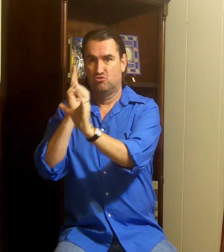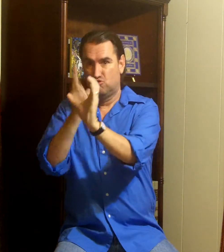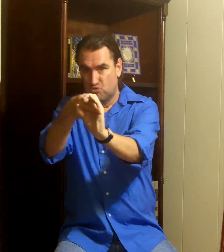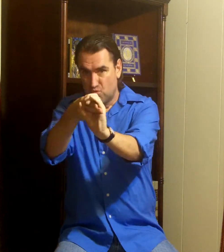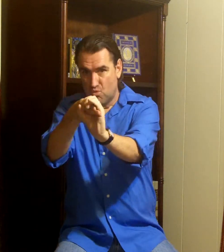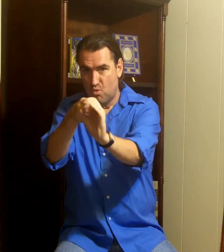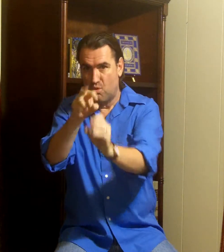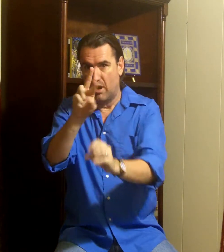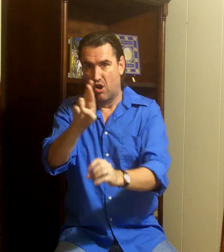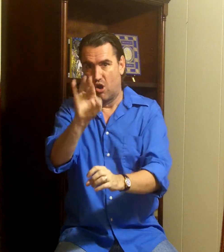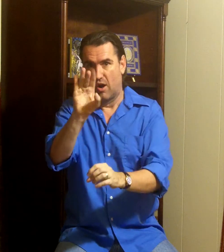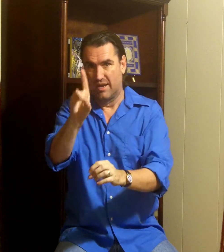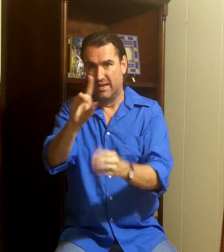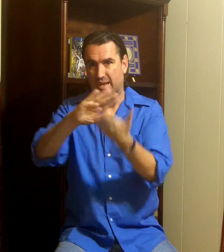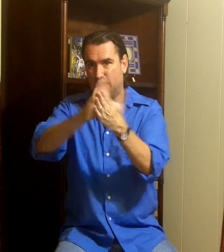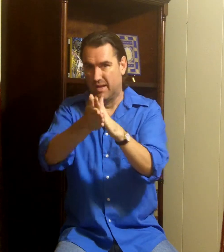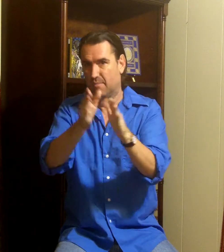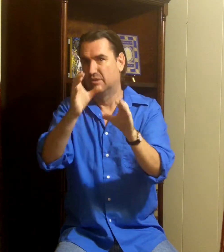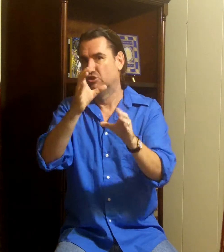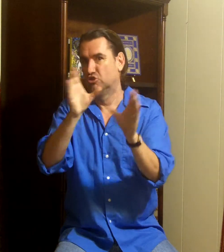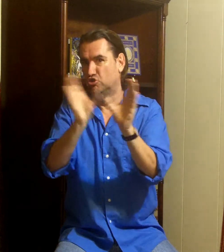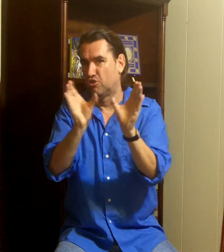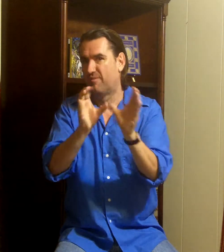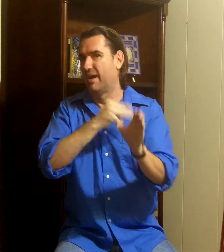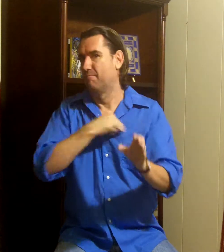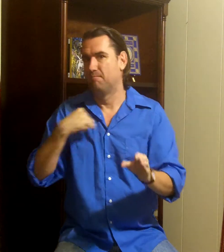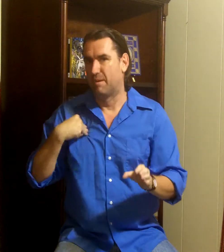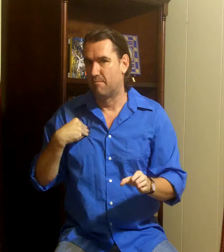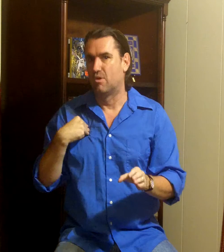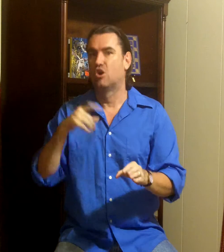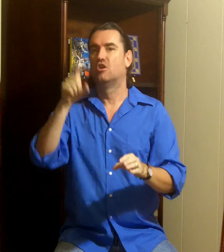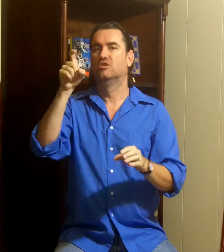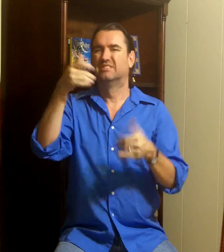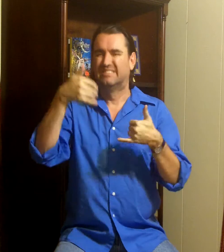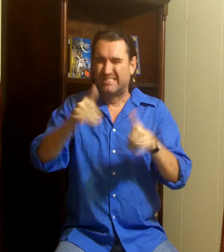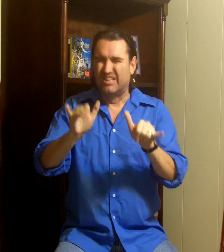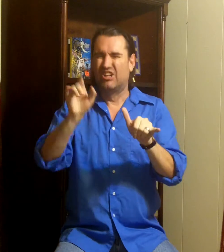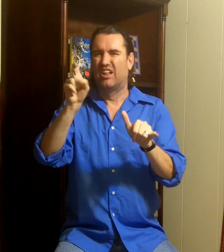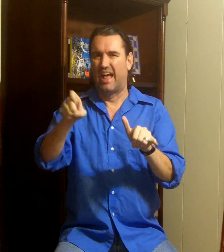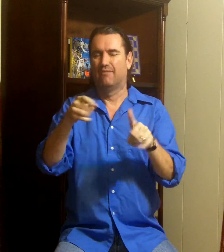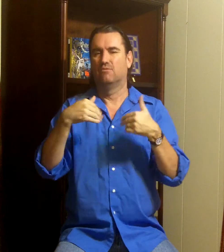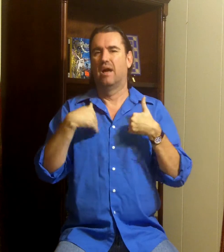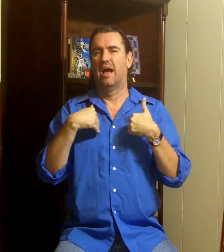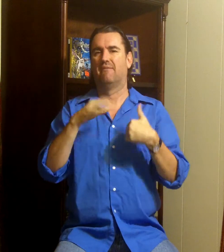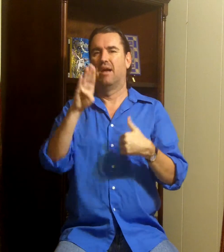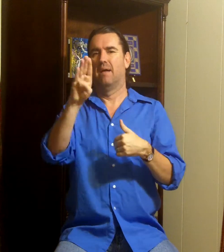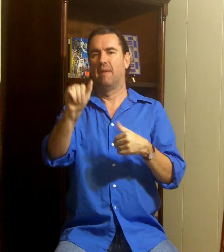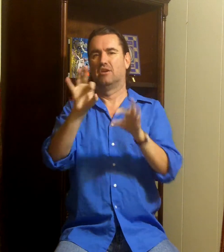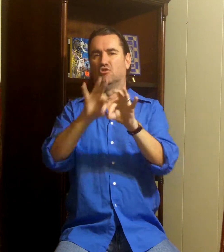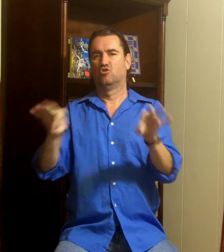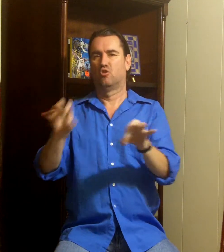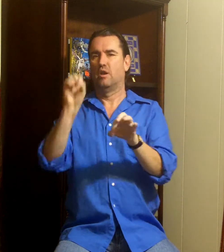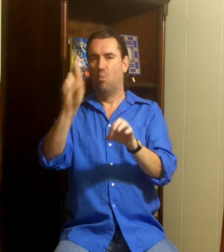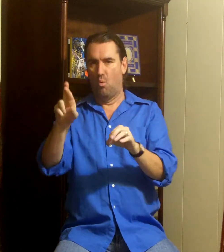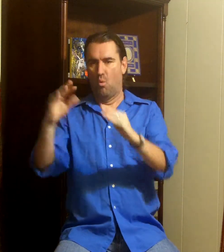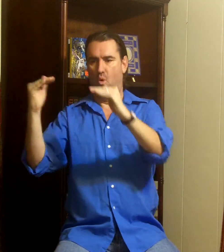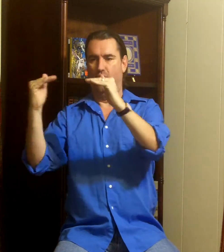as a certified member. You still have to have a bachelor's degree, or you have to do that equivalency form and satisfy that criteria to be able